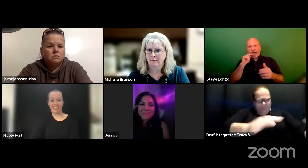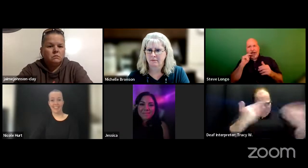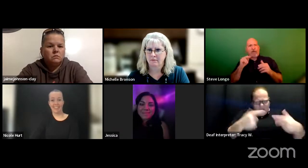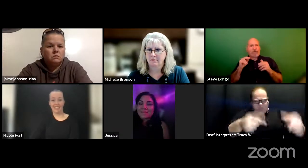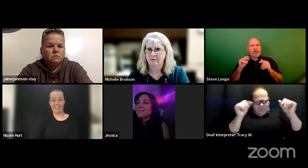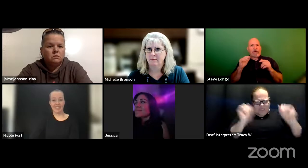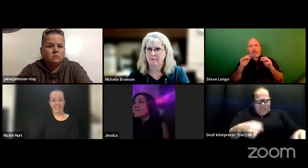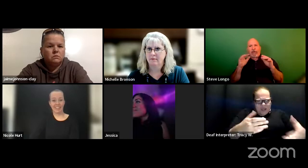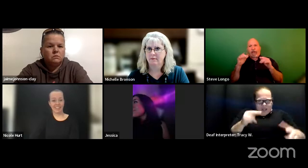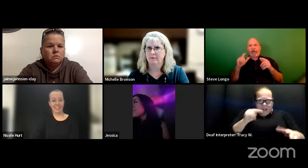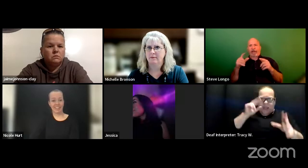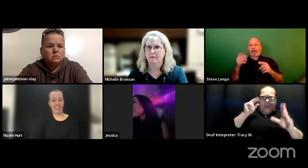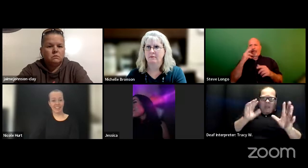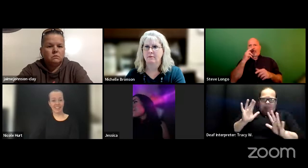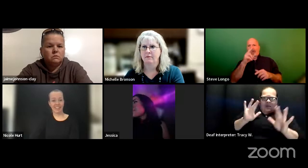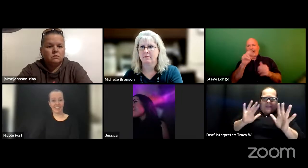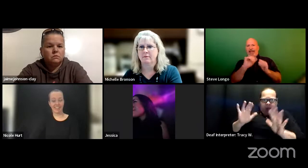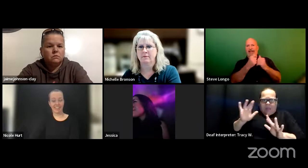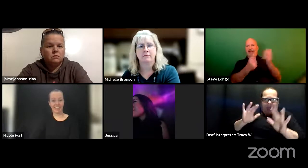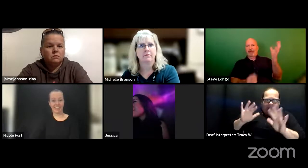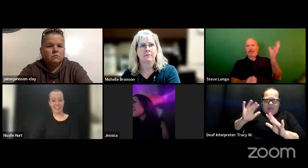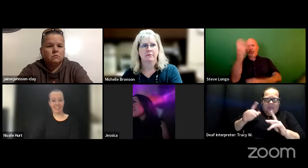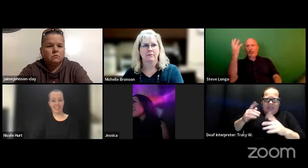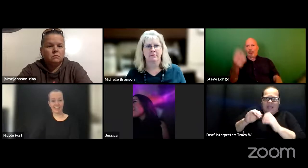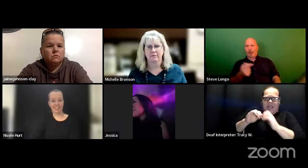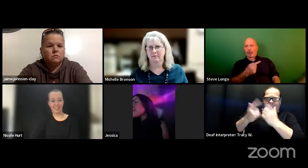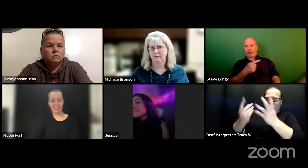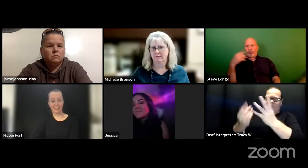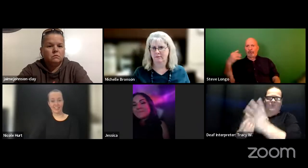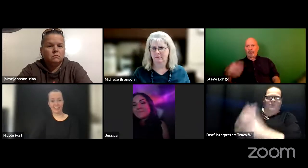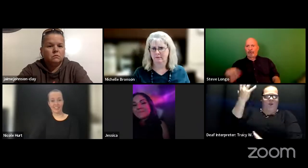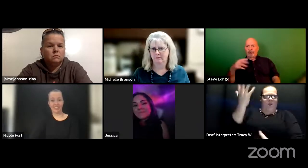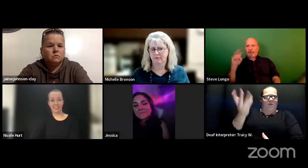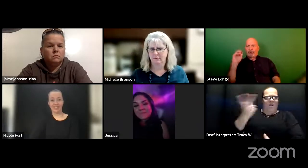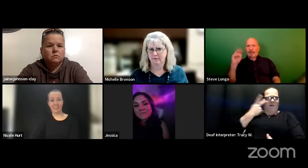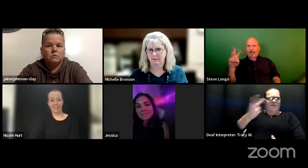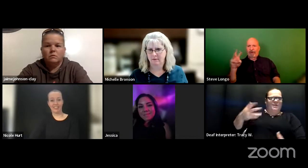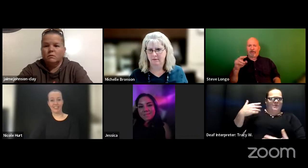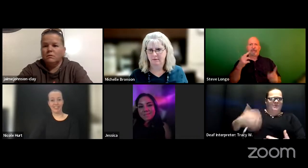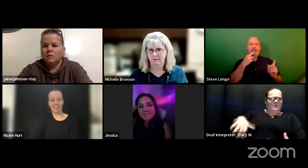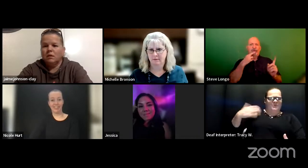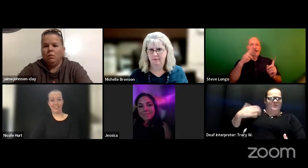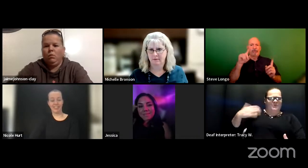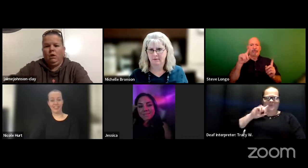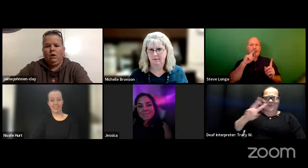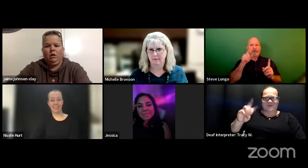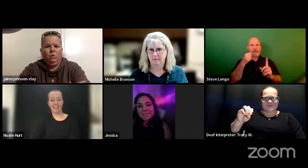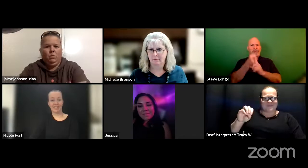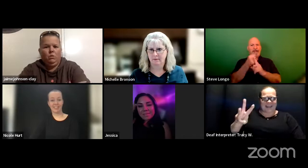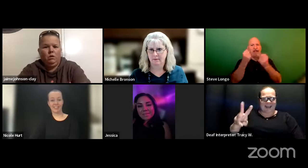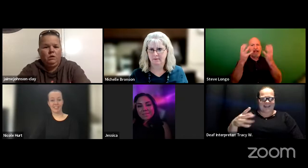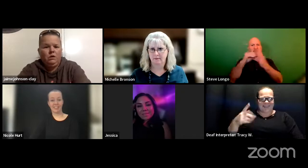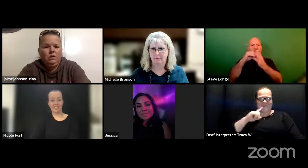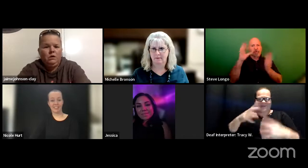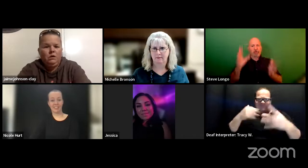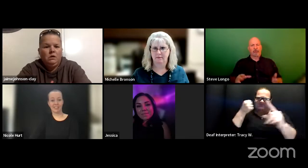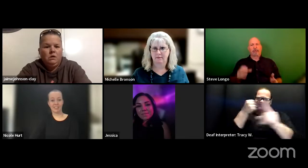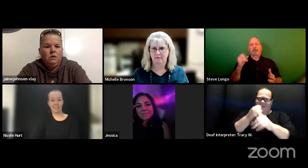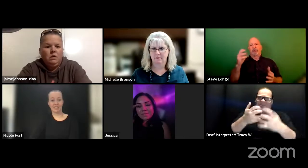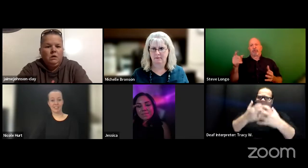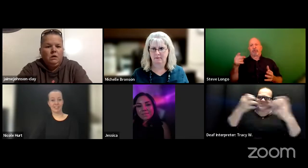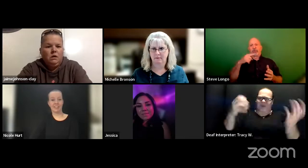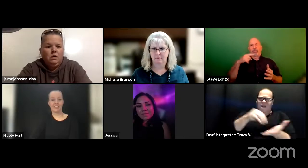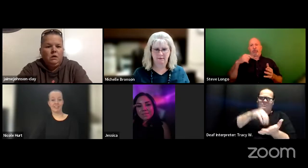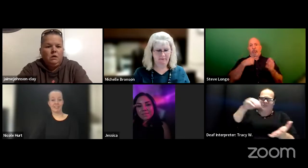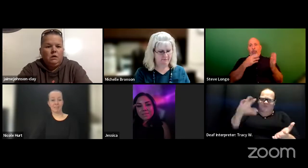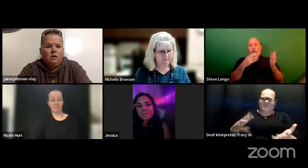and quiet young man. And he grew and developed into who he was. Much of